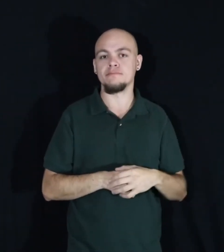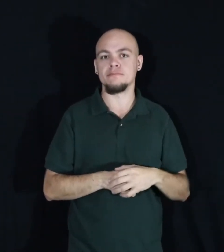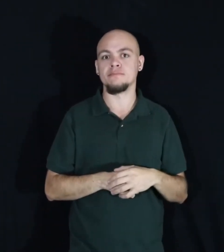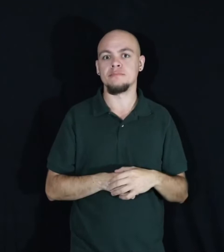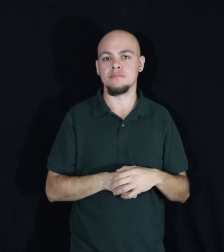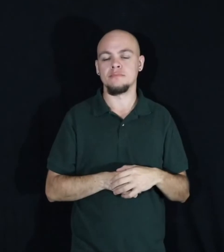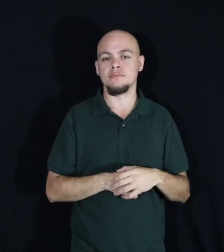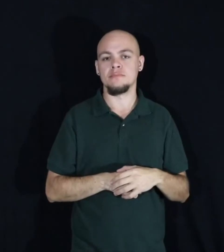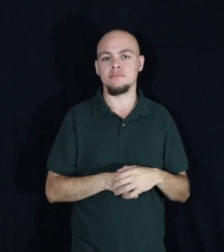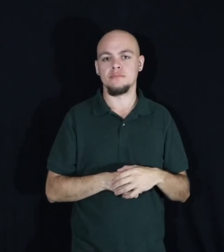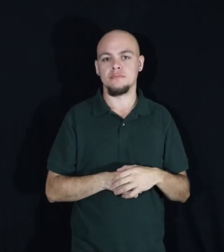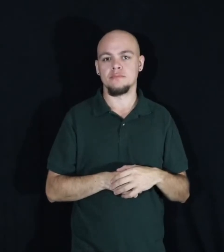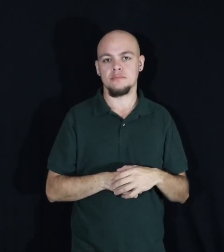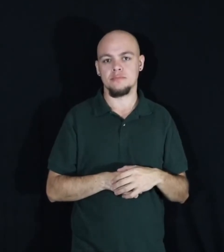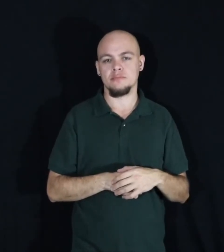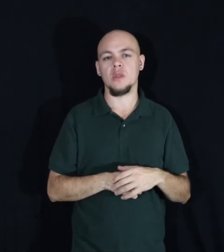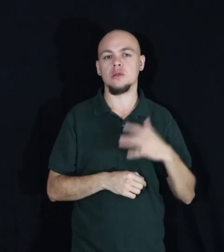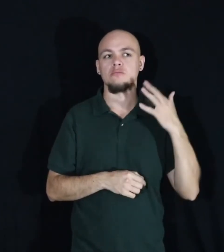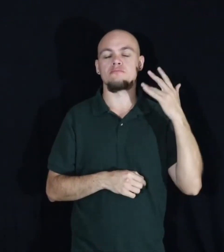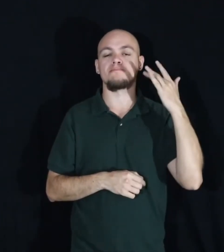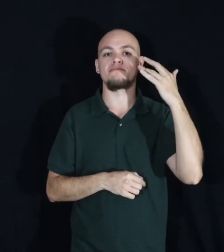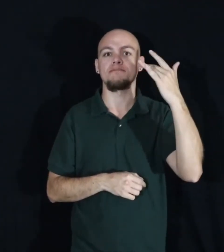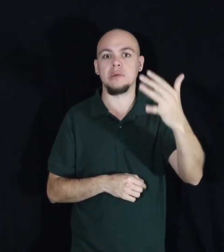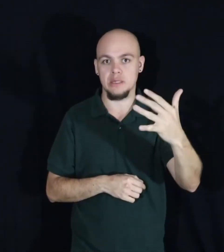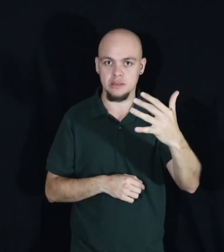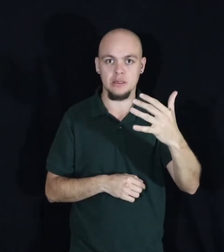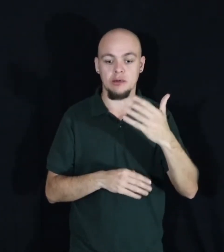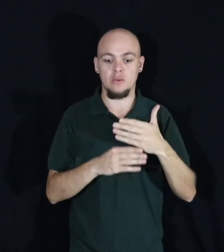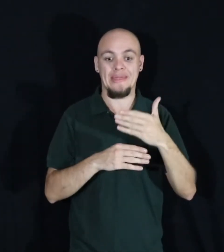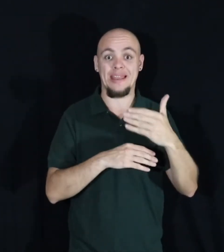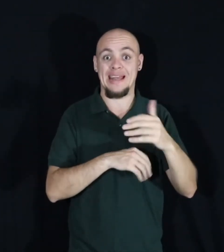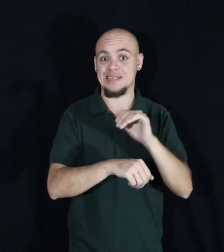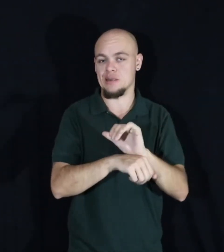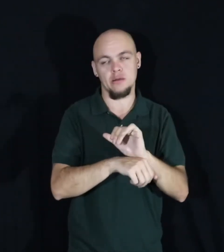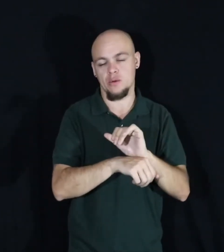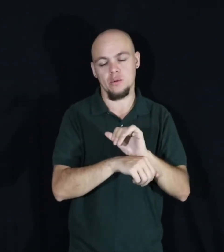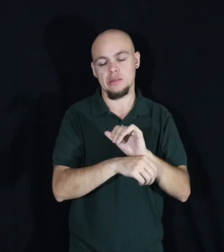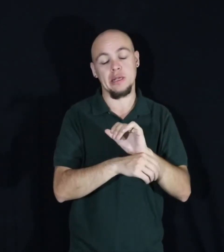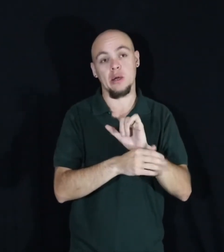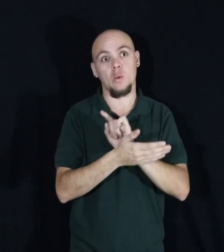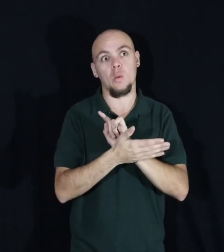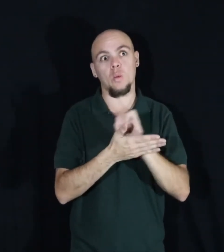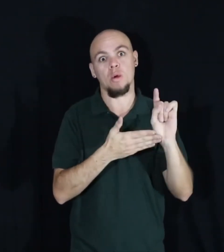forward to what seemed like the next night was, but most likely a week later.